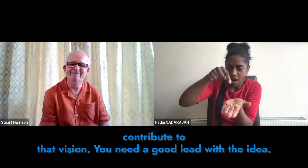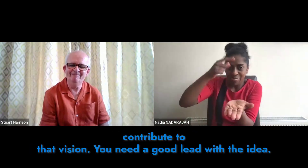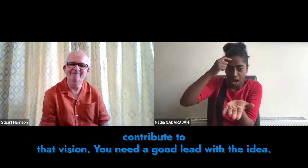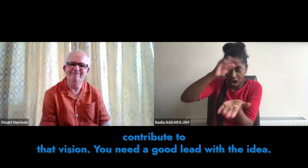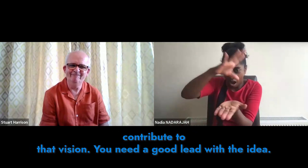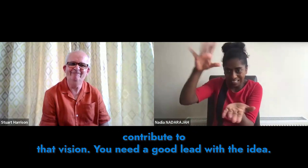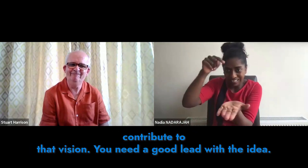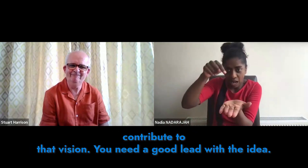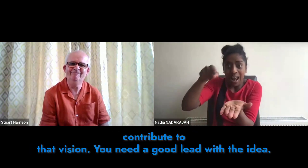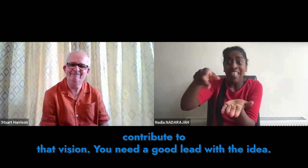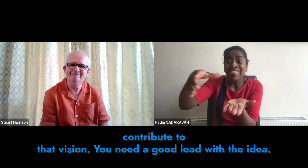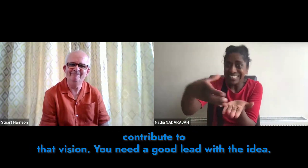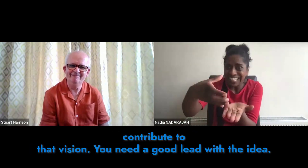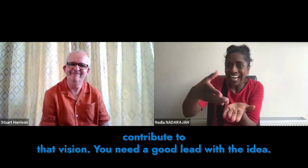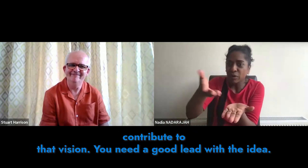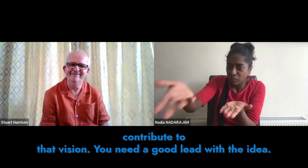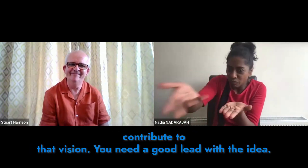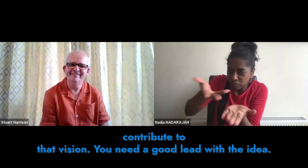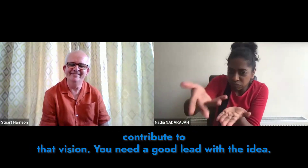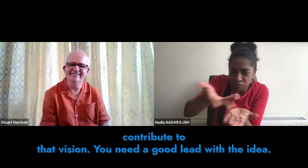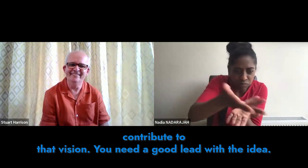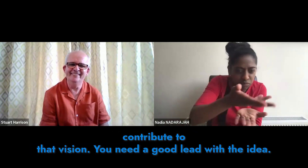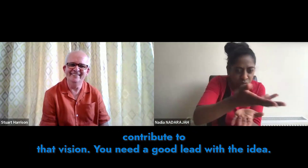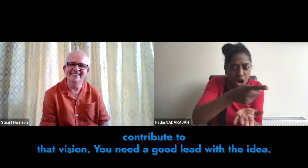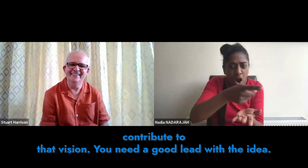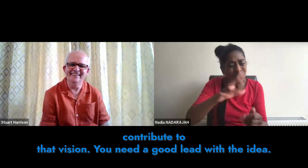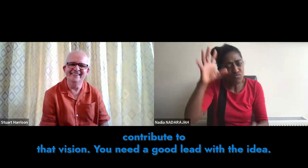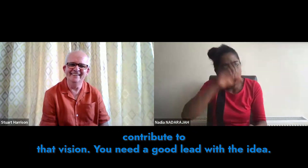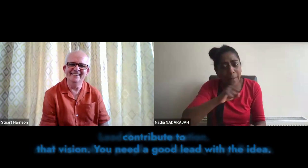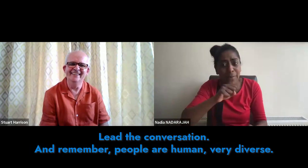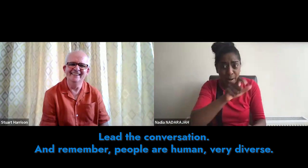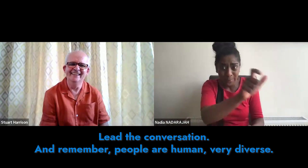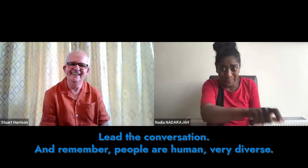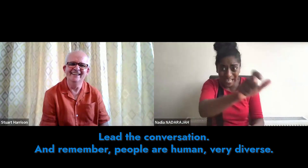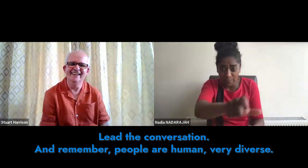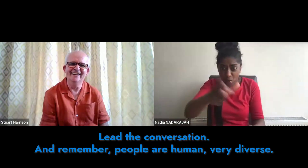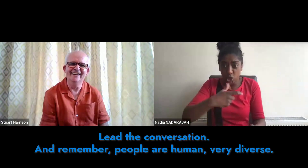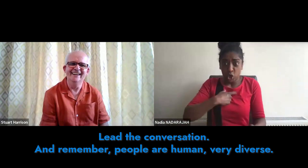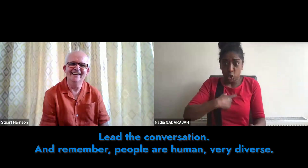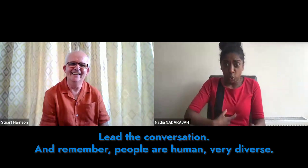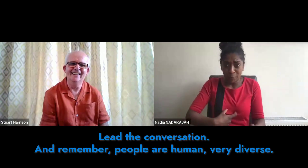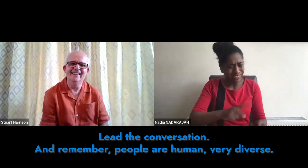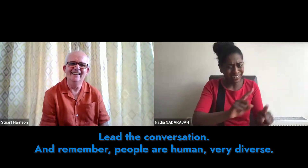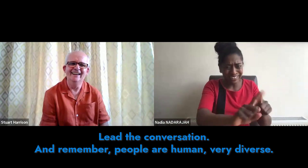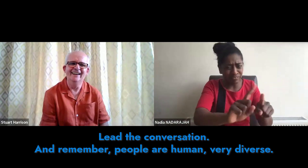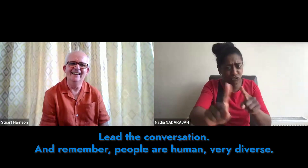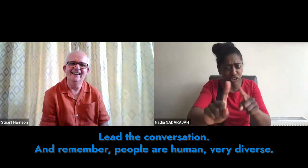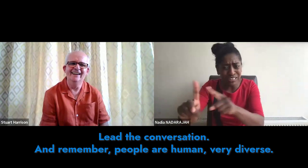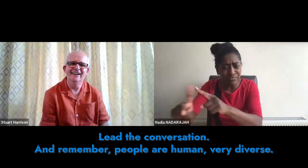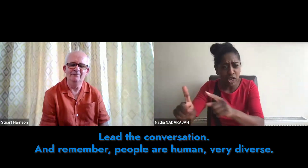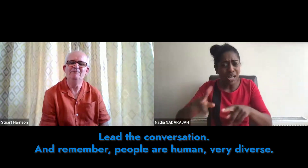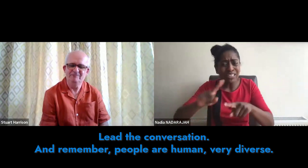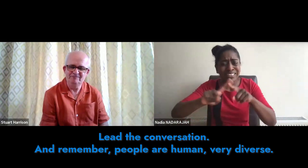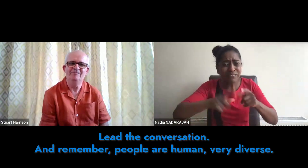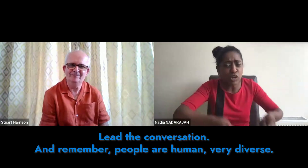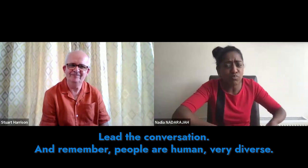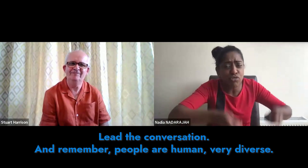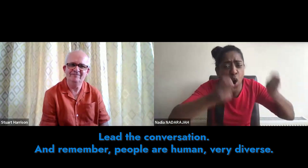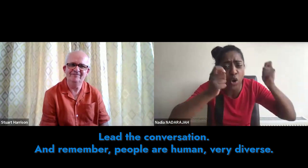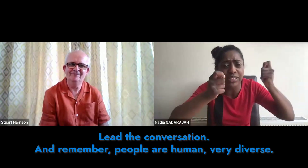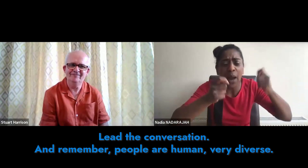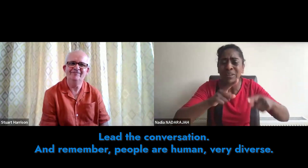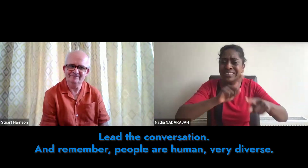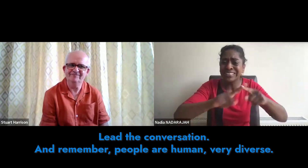that vision. You need a good lead with the idea, lead the conversation. And remember, people are